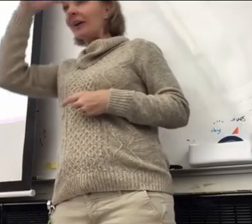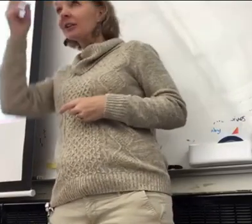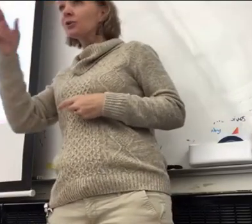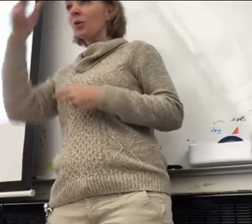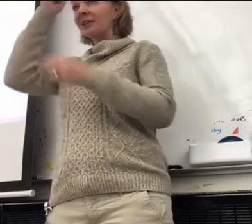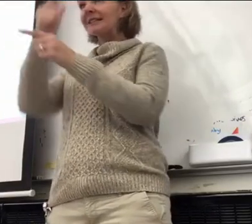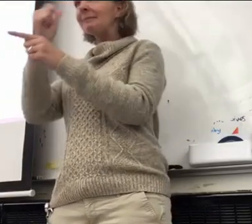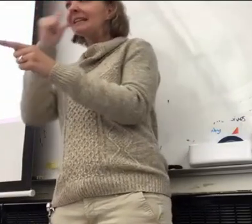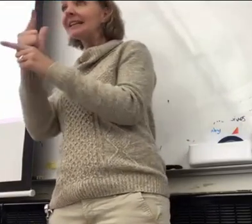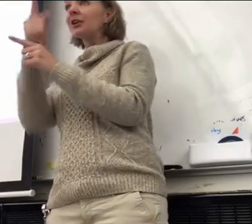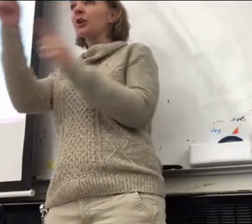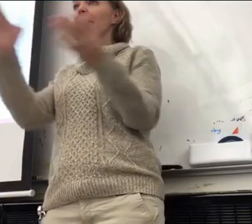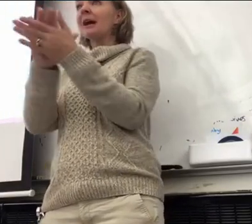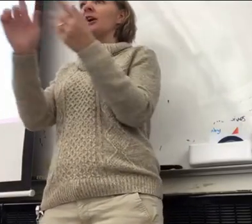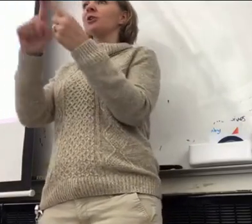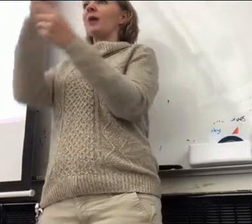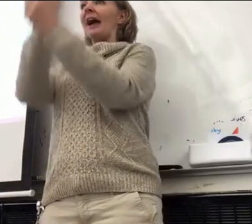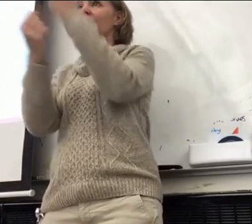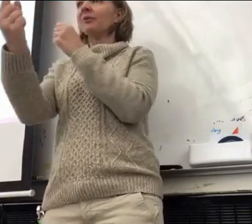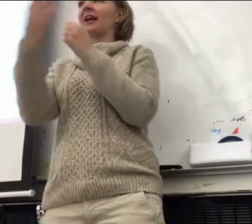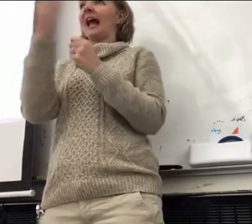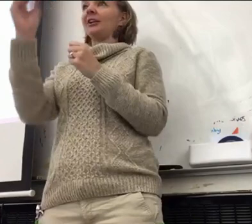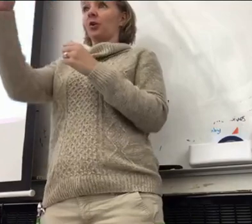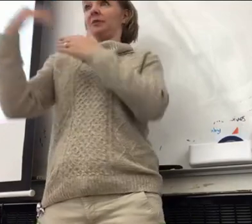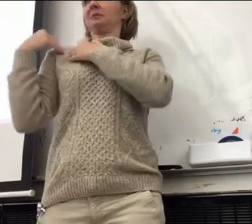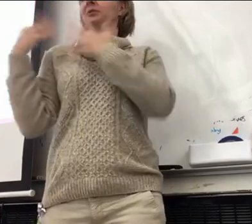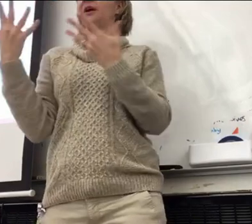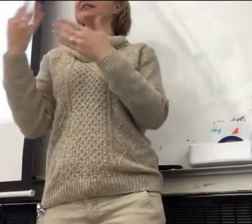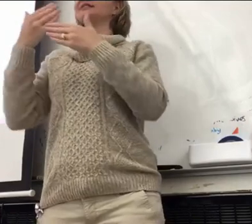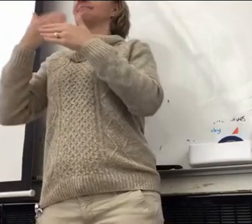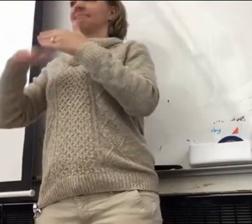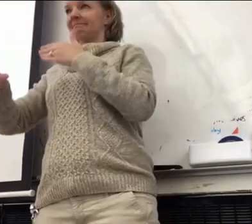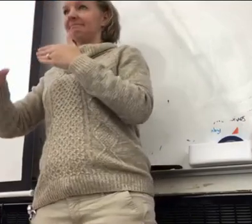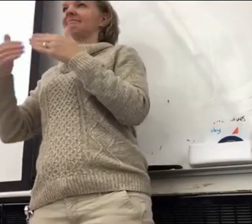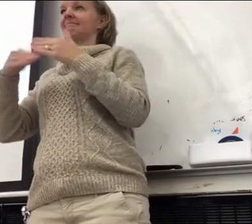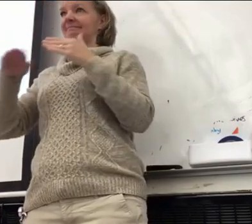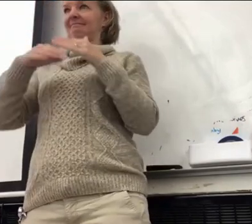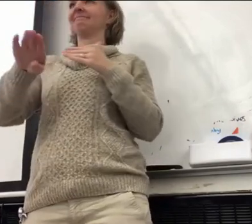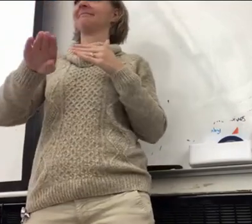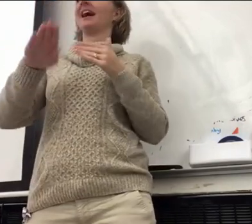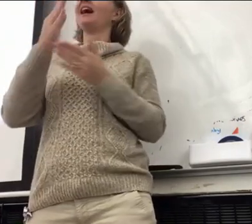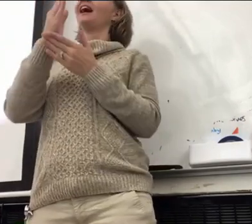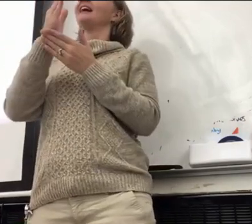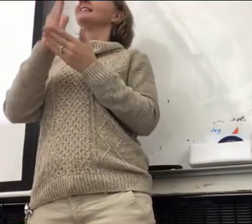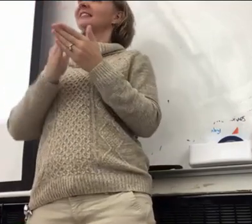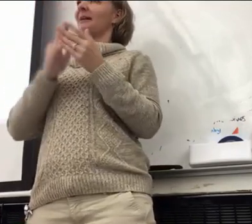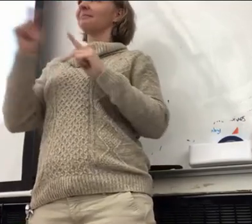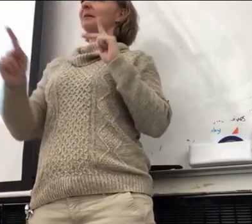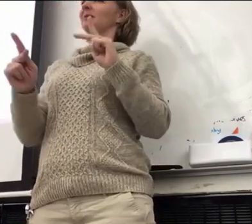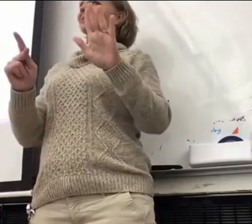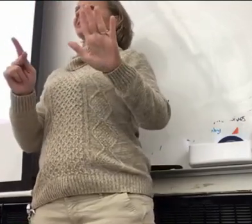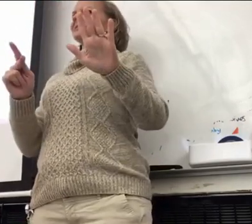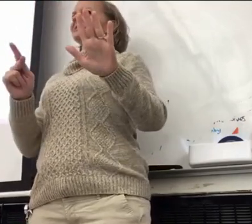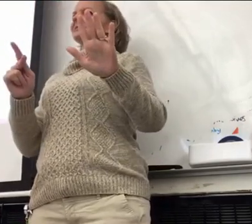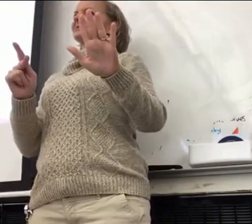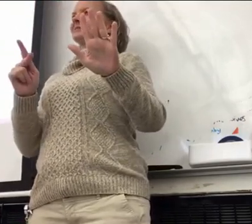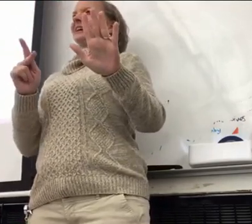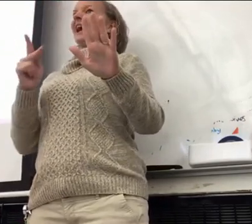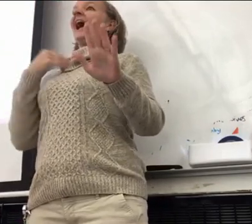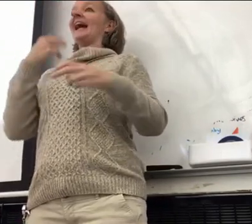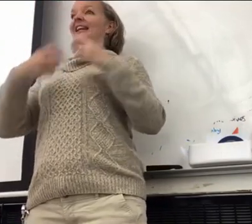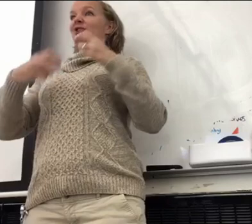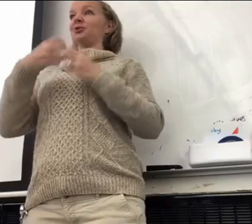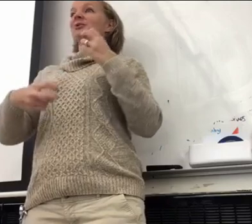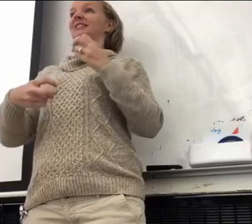were married to everybody and your job was to procreate. Now, obviously, some people had issues with this, aka